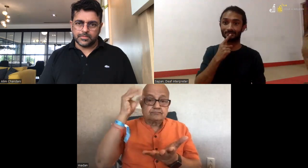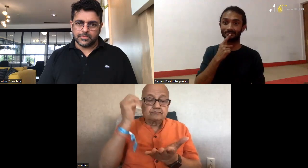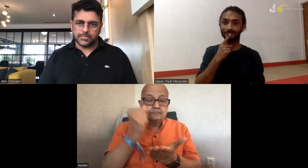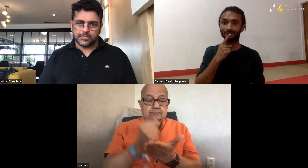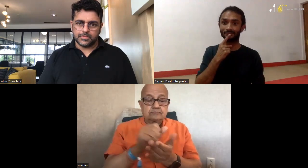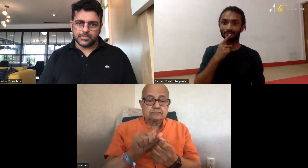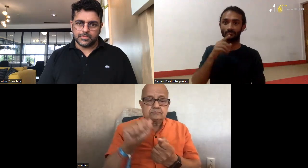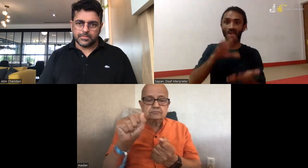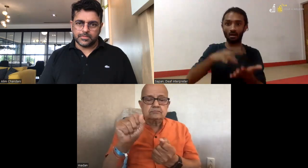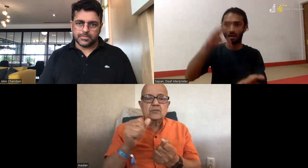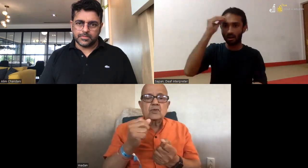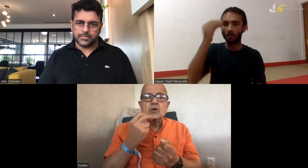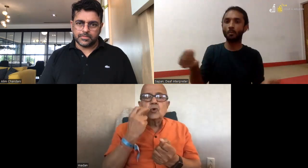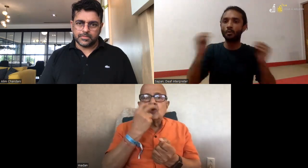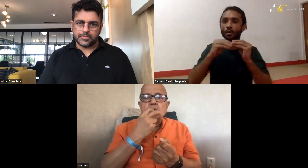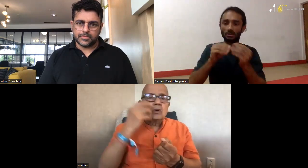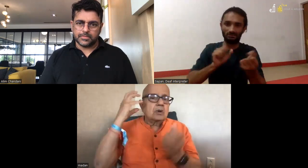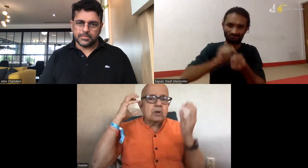It's more of,